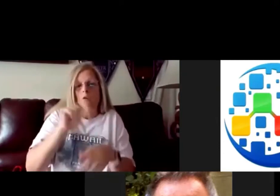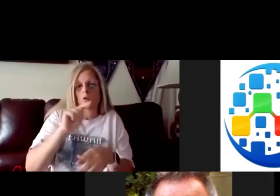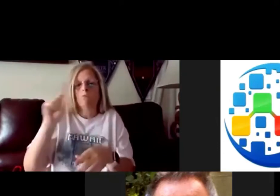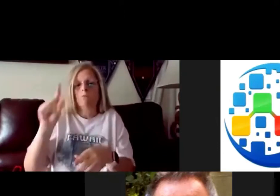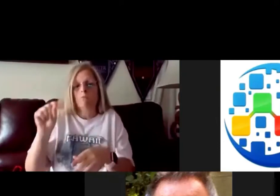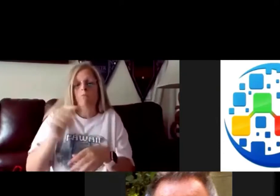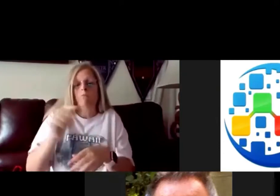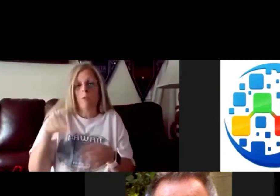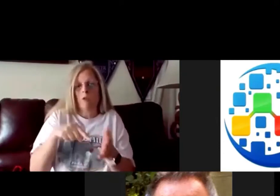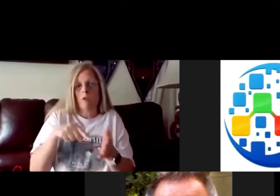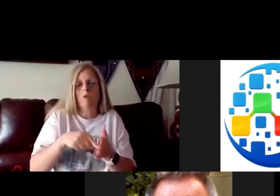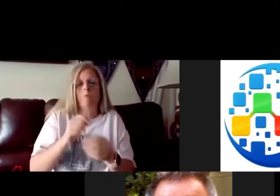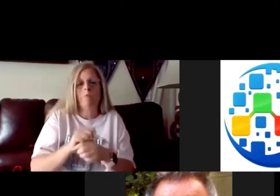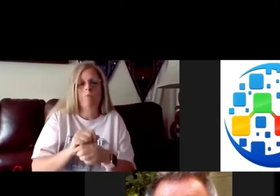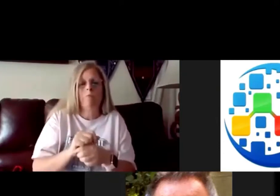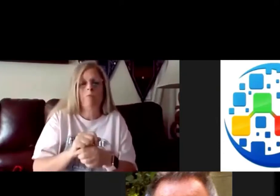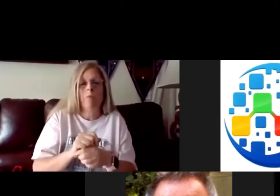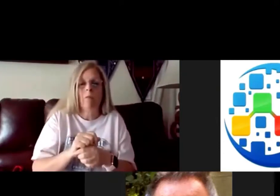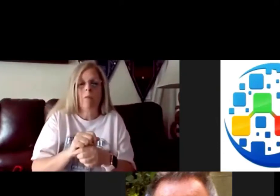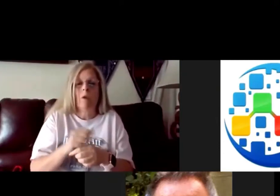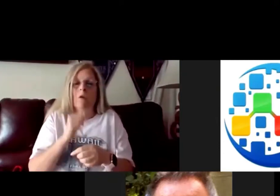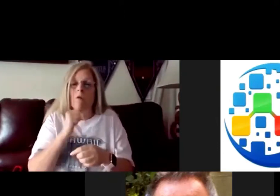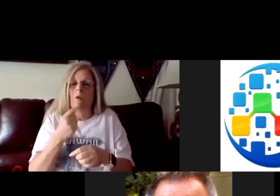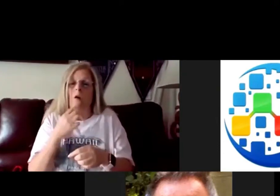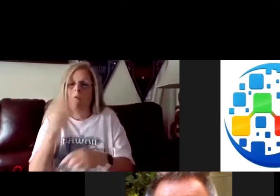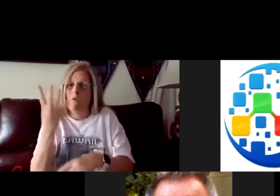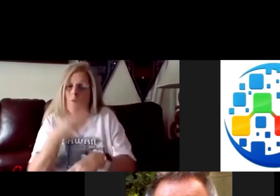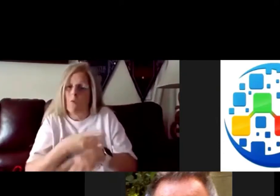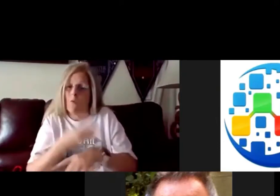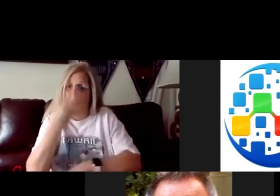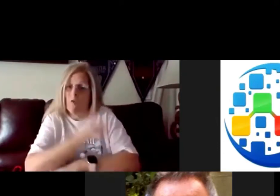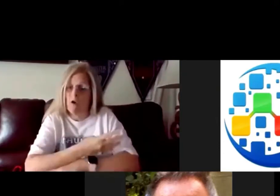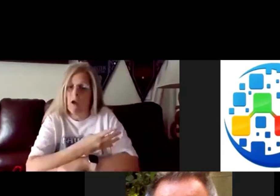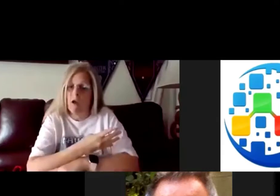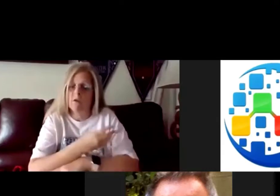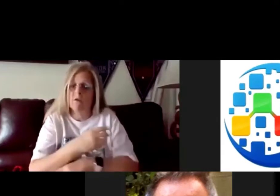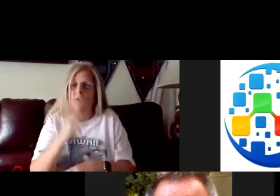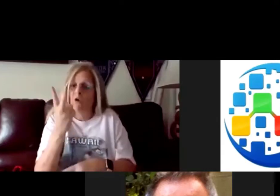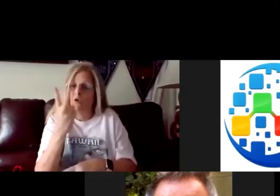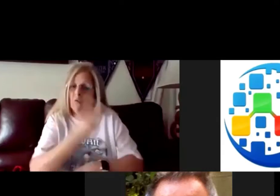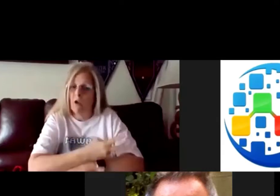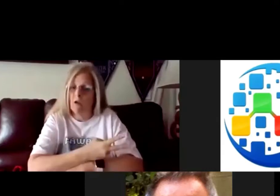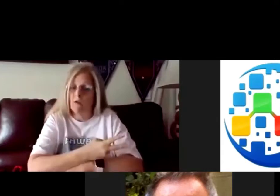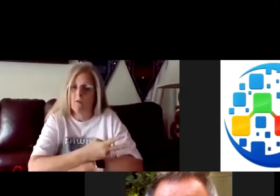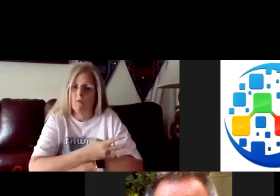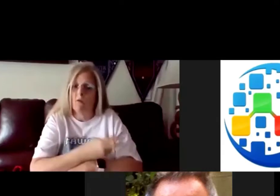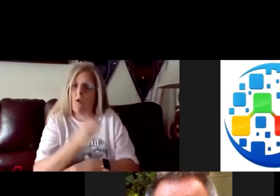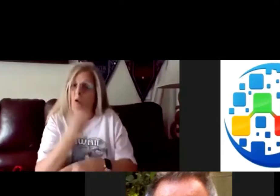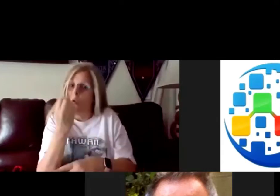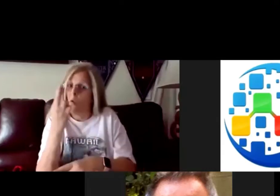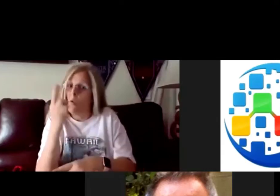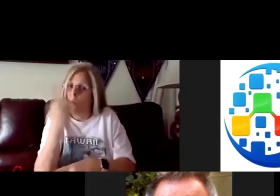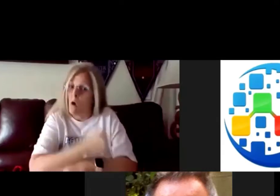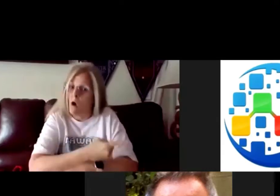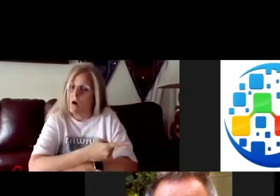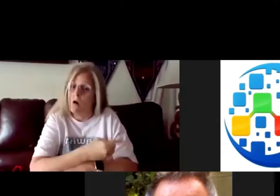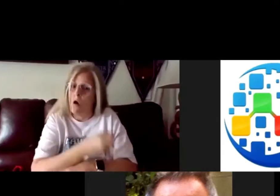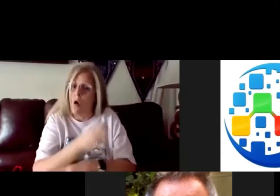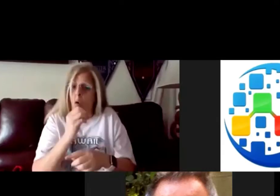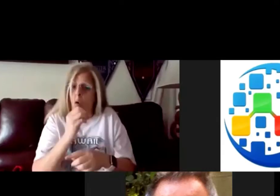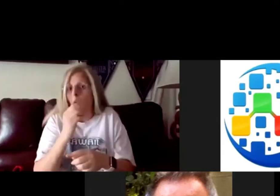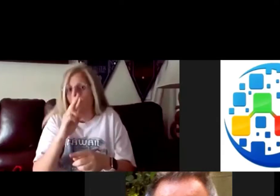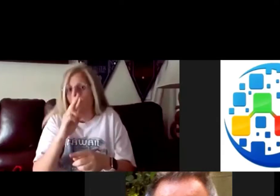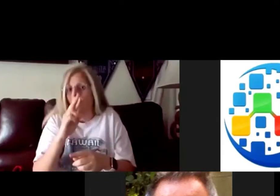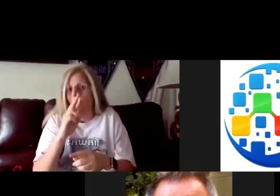that instead of taking 4 days to bring in 1 million opt-ins, they can do it in 2. or 1 or 12